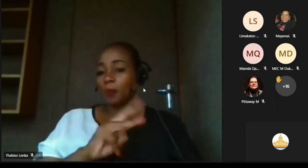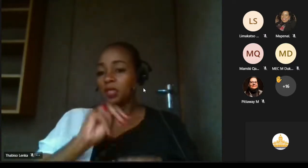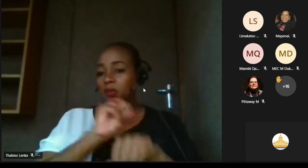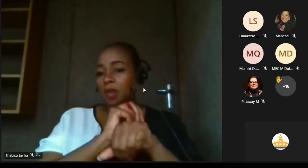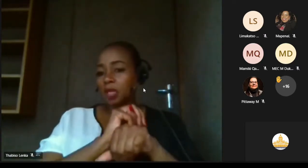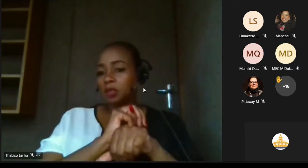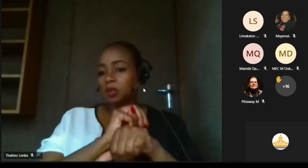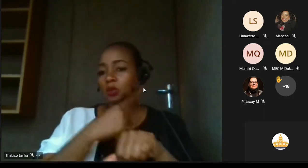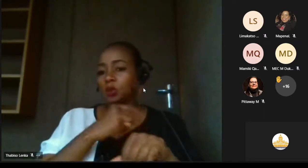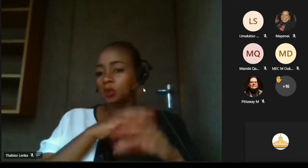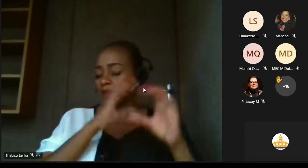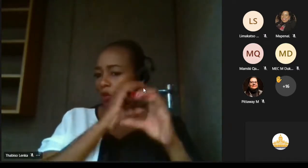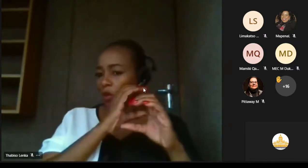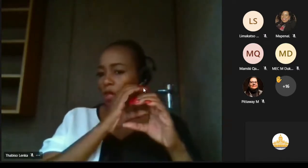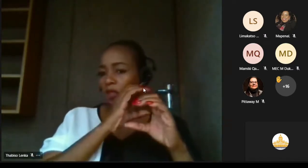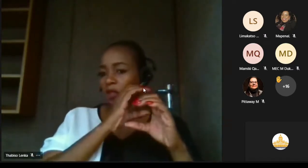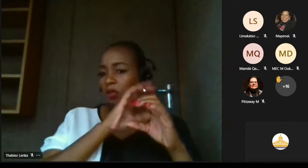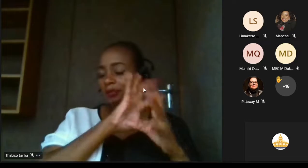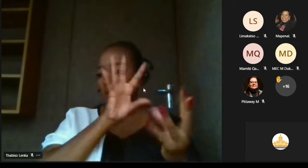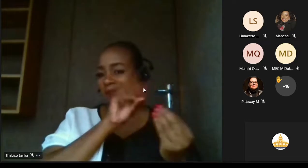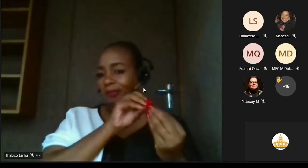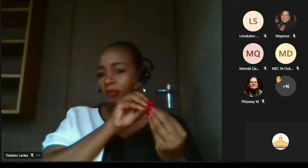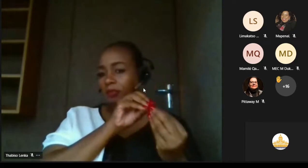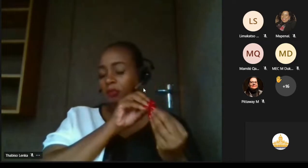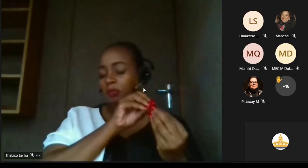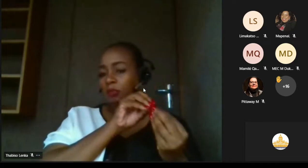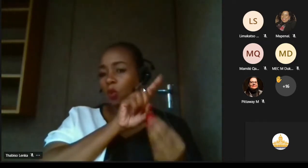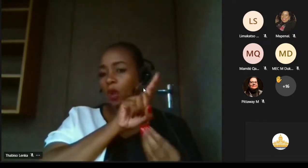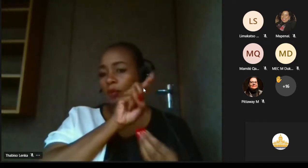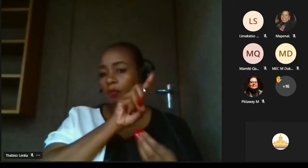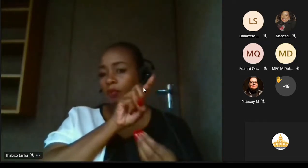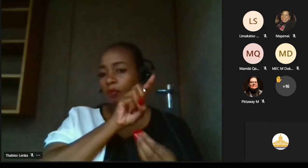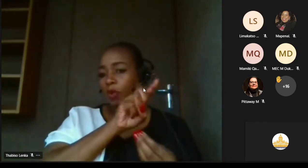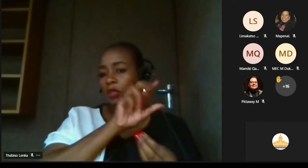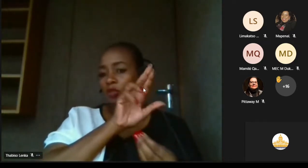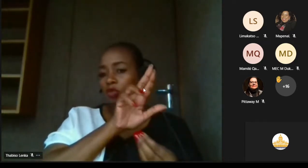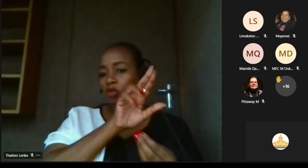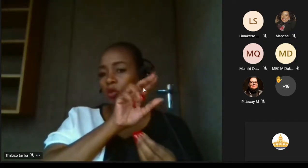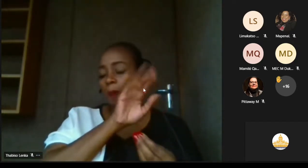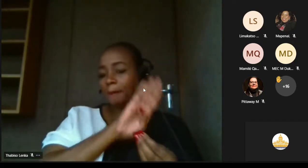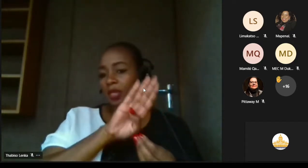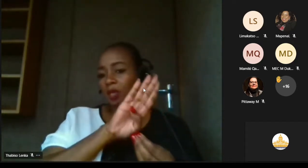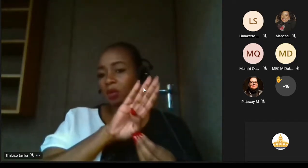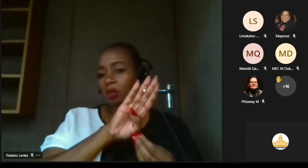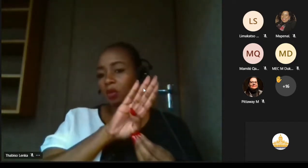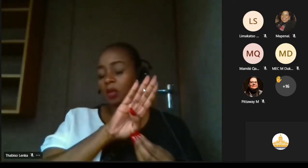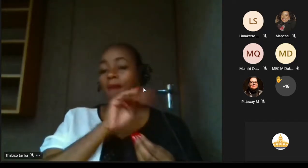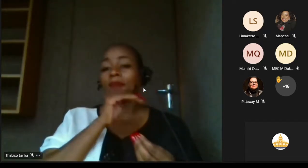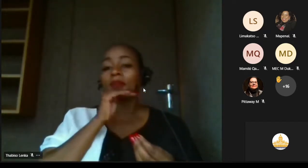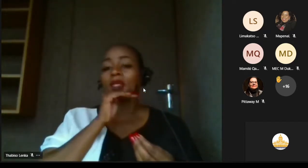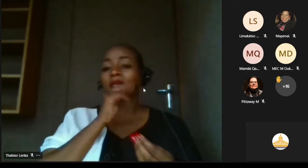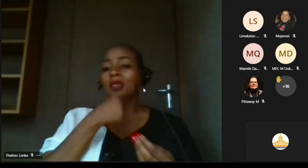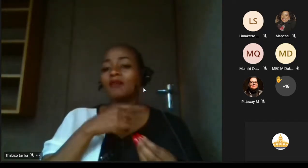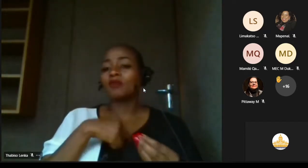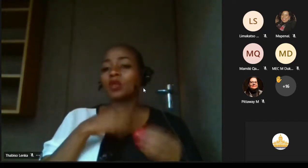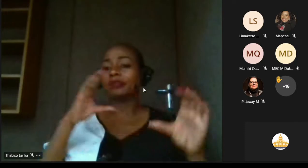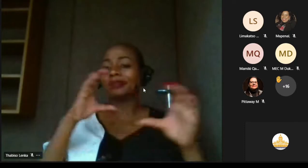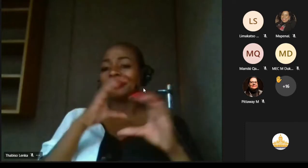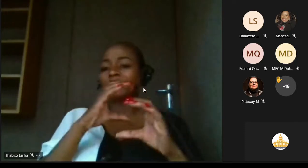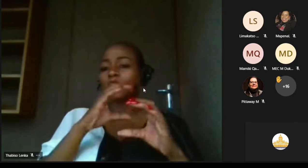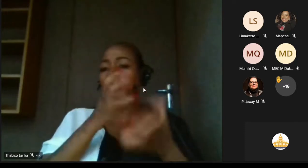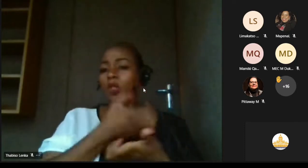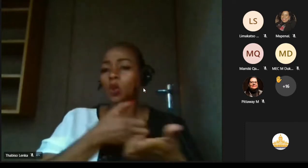municipalities, we're looking at a closing surplus cash of 1.28 billion. Now, Honourable Speaker, reflecting on the economy and